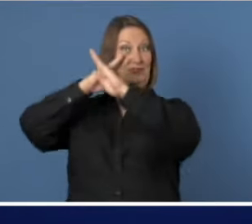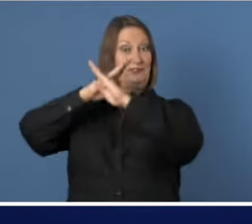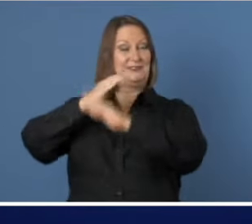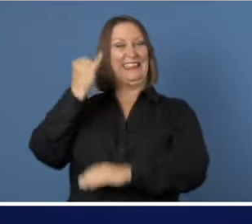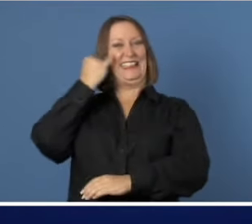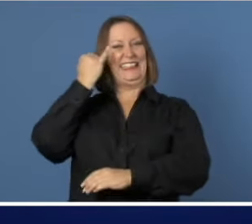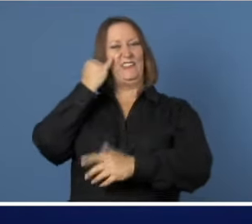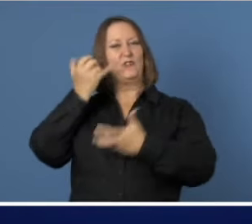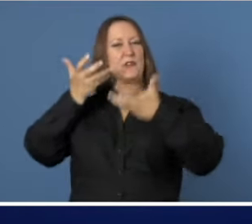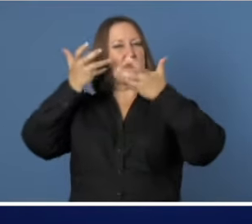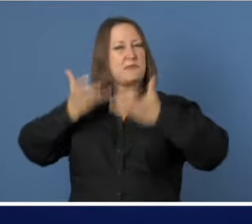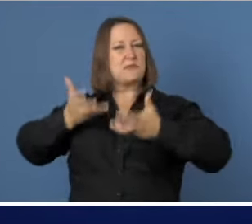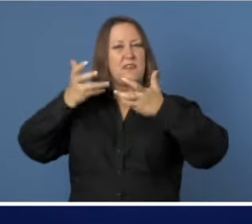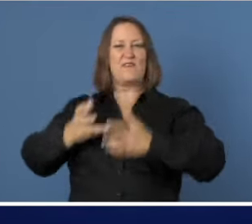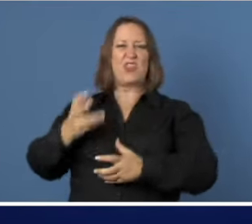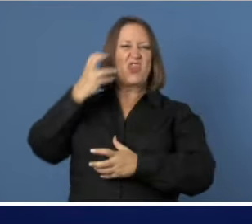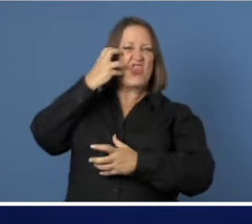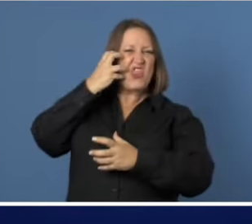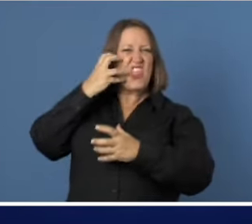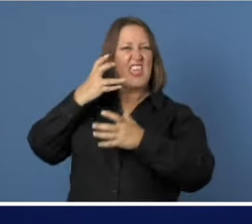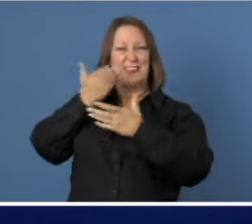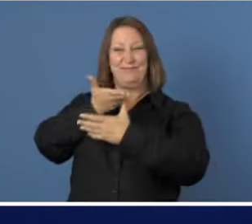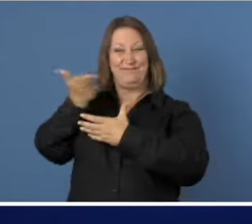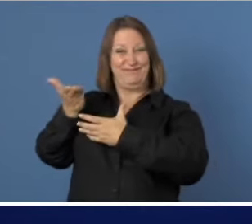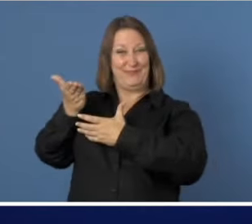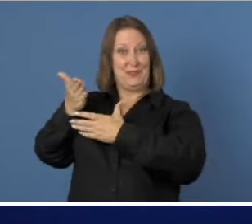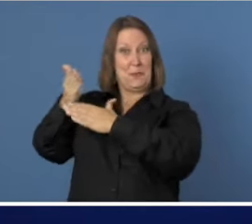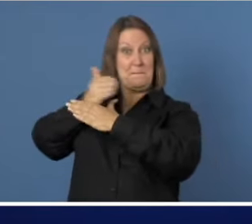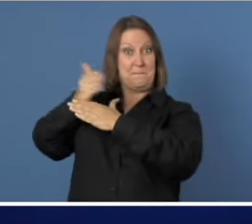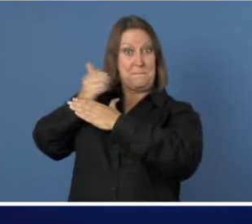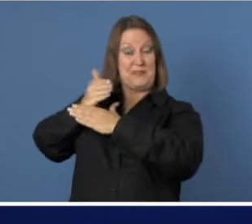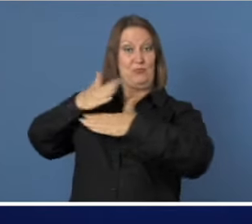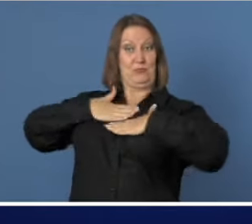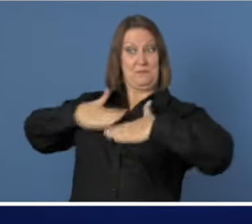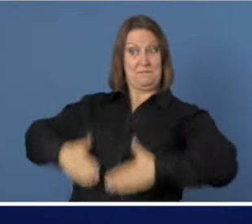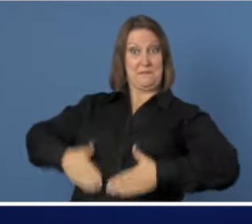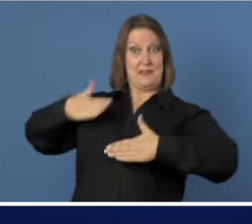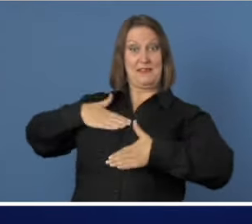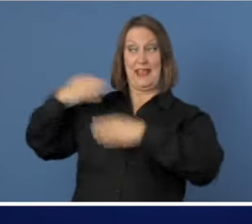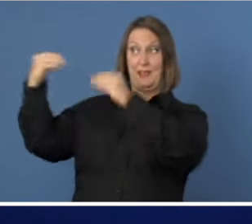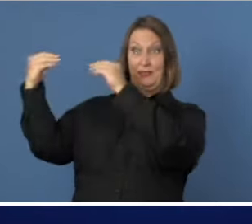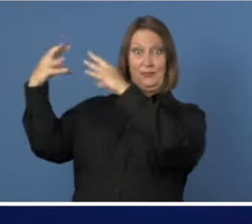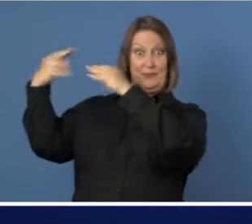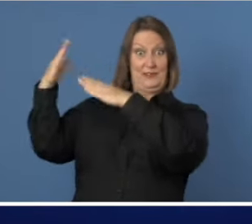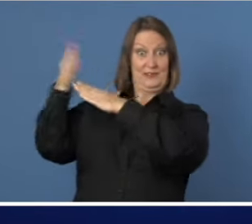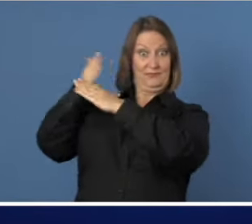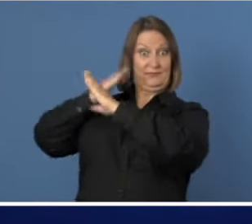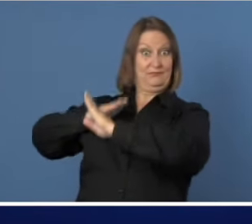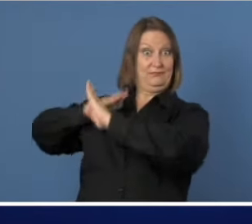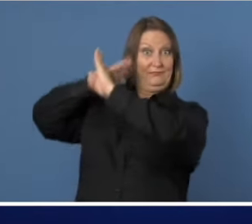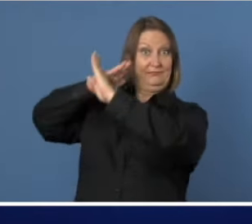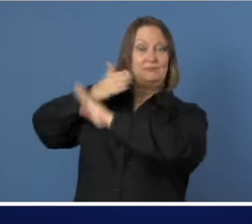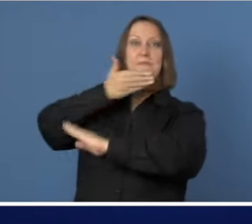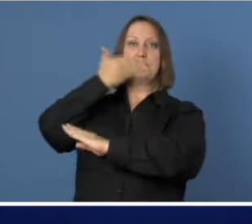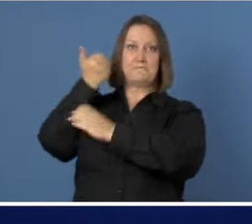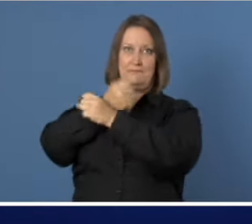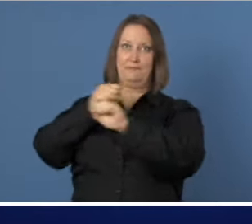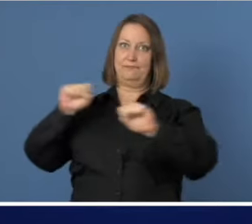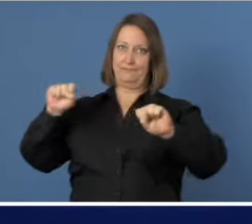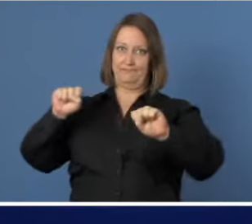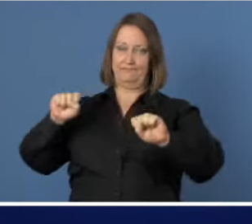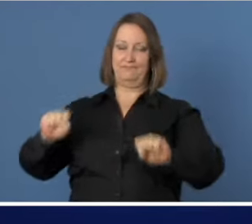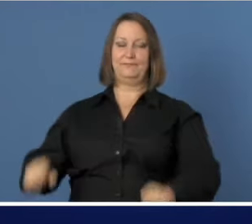Shielding. The more heavy, dense material between you and the source of the radiation,